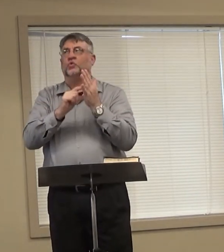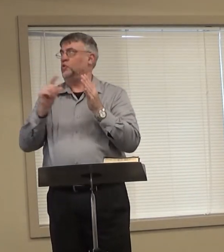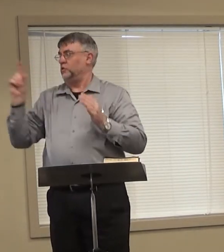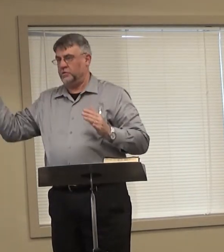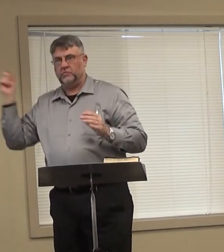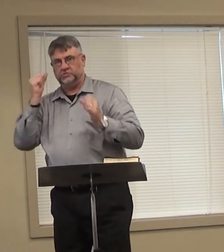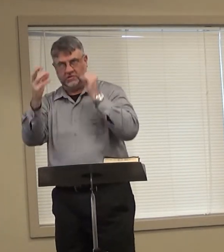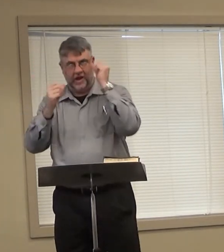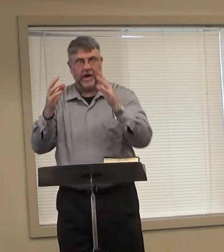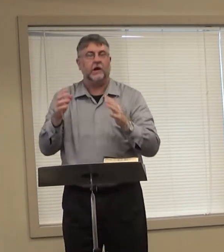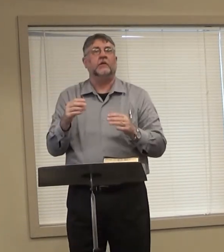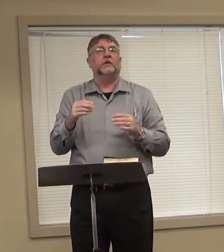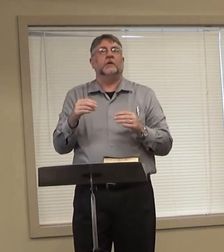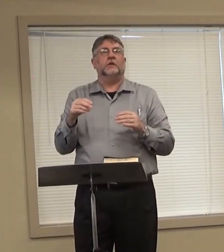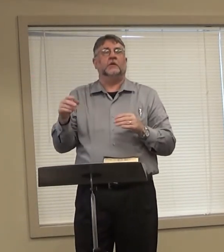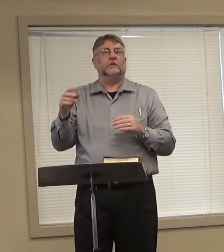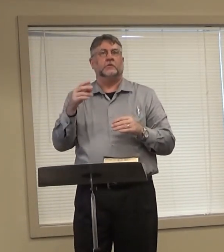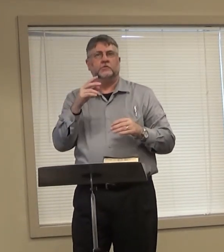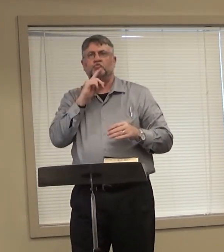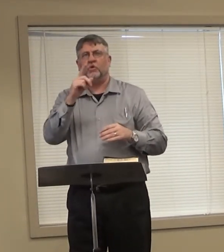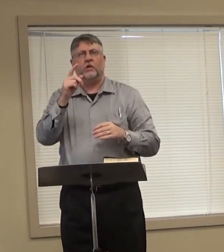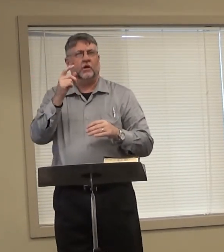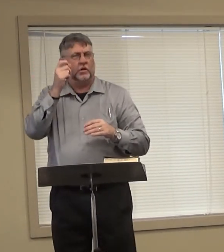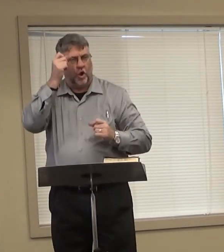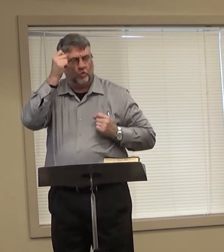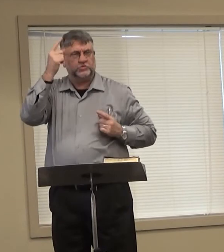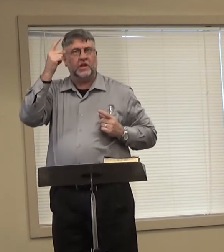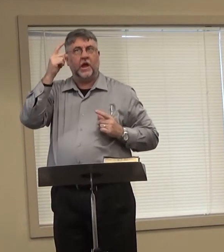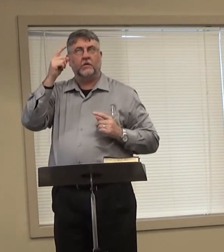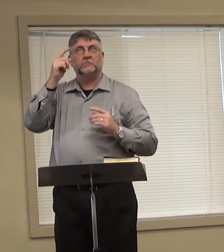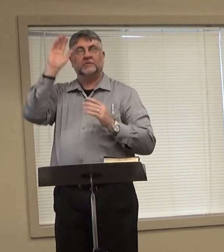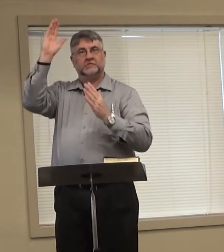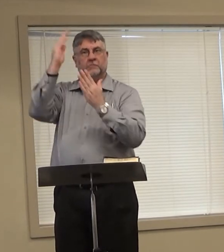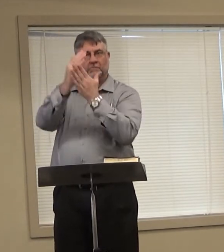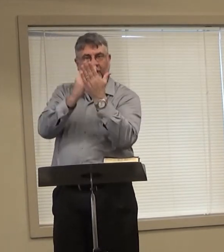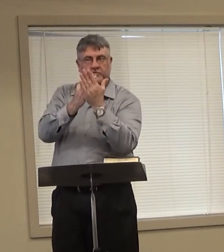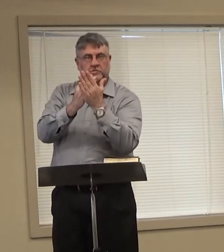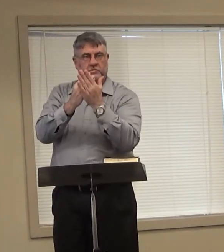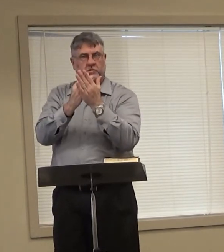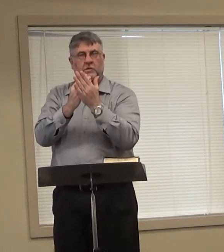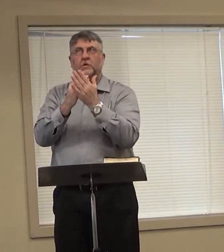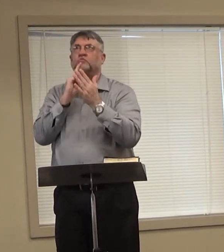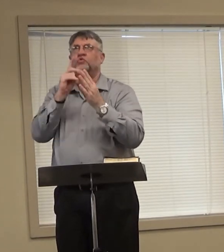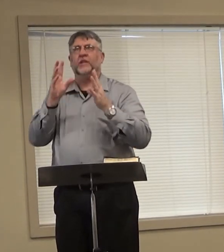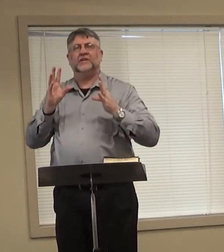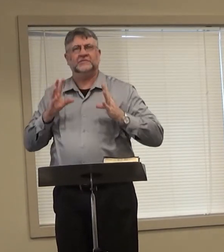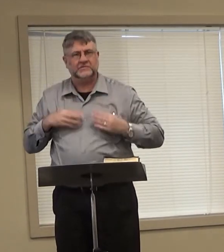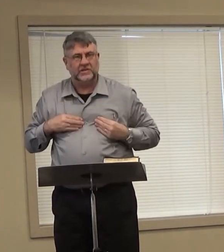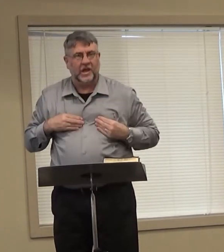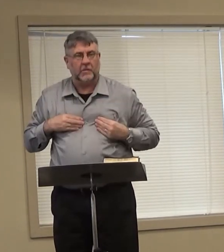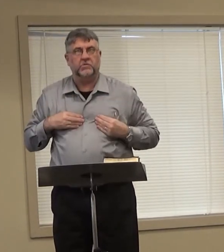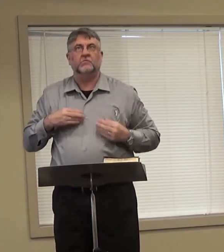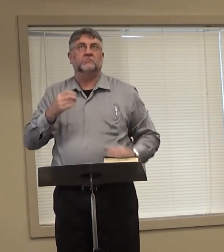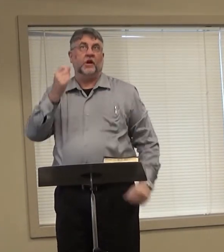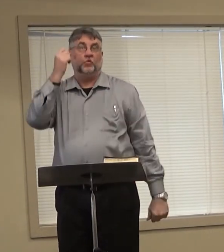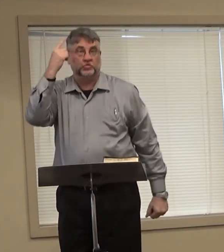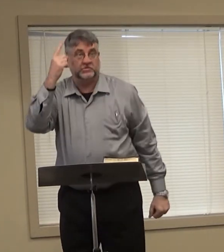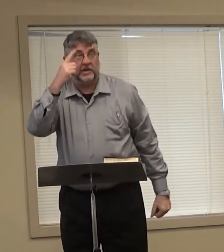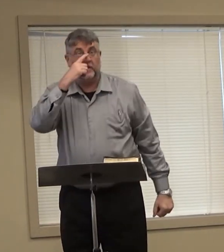I've been reading scriptures and the Lord has been showing me and giving me a better and clearer understanding of His plan